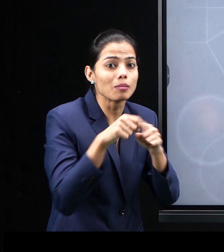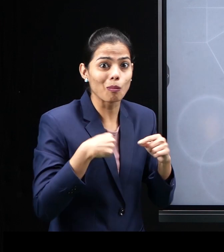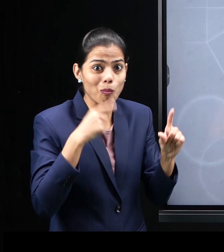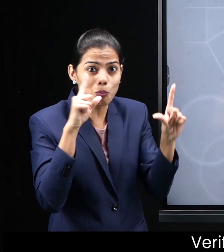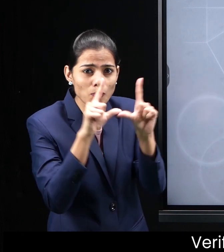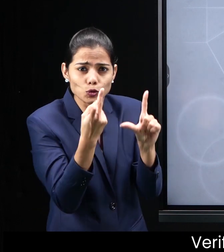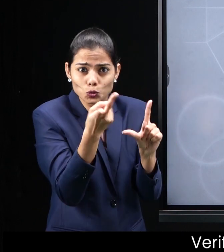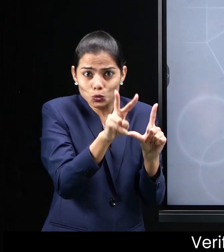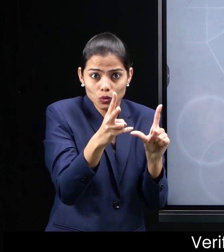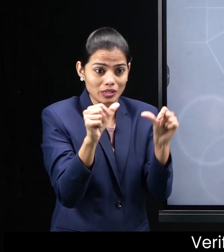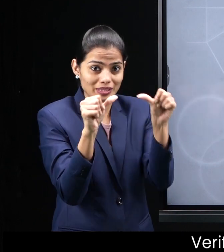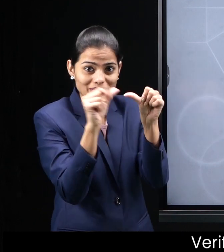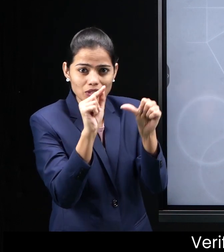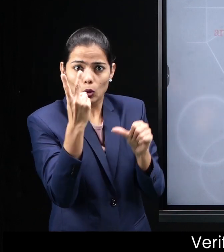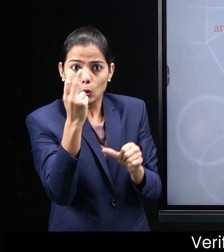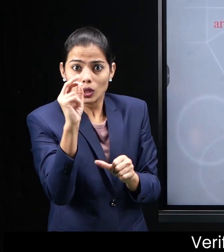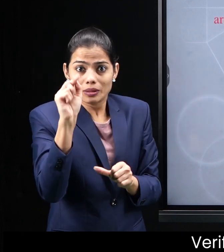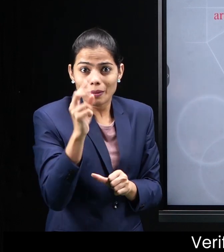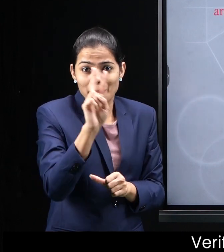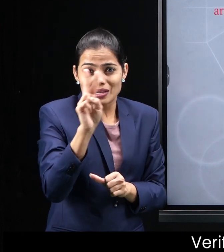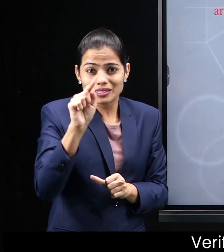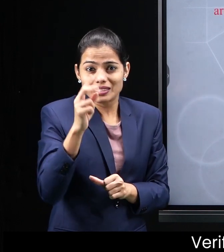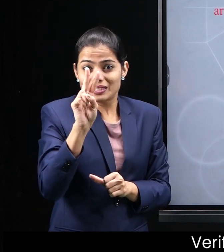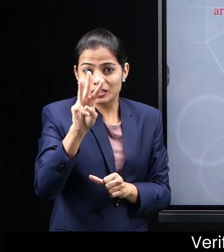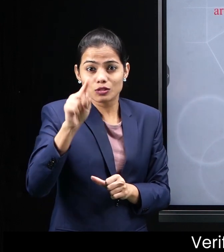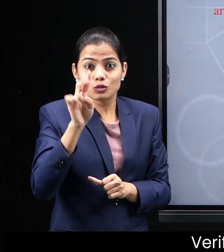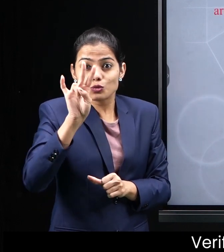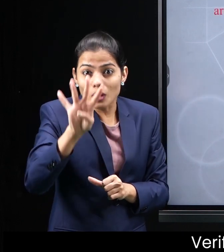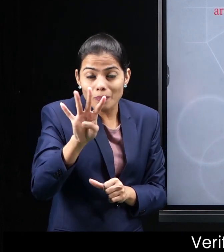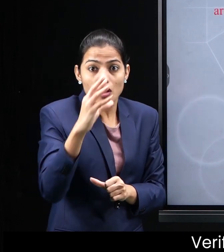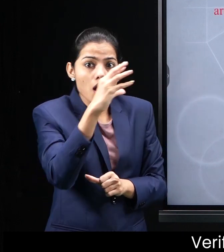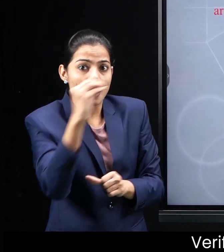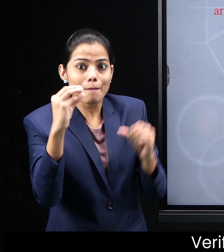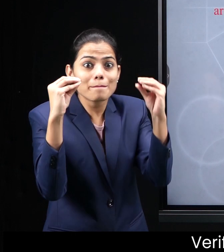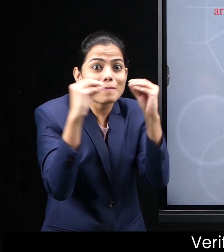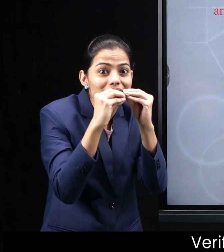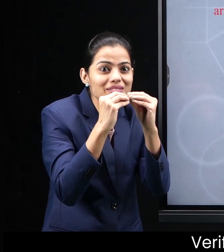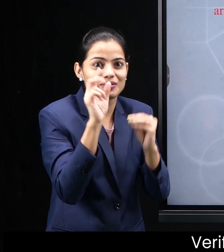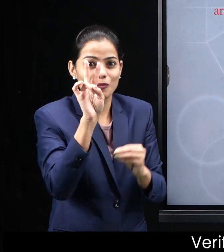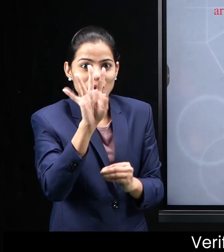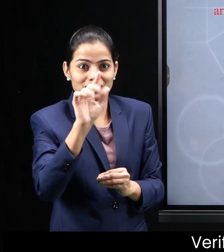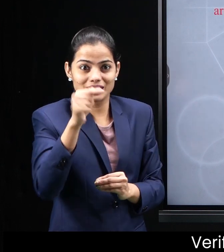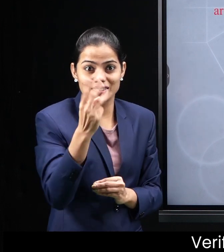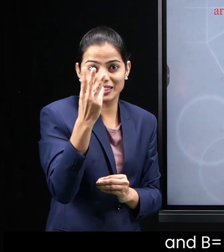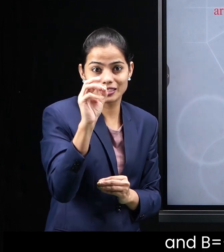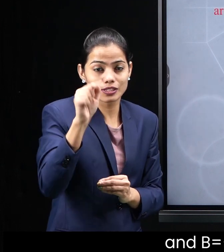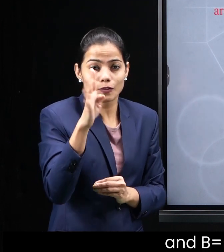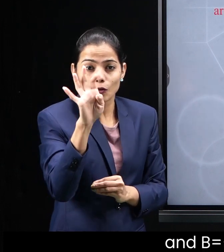Example, verify whether A is equal to 20, 22, 23, 24 and B is equal